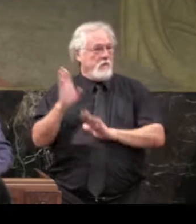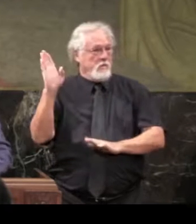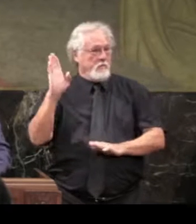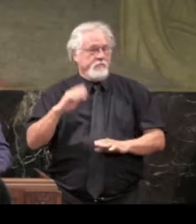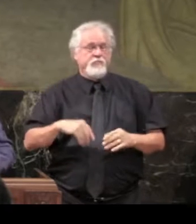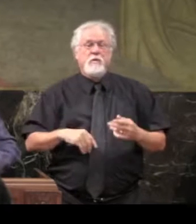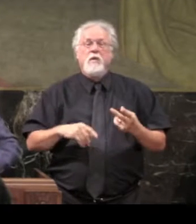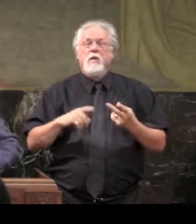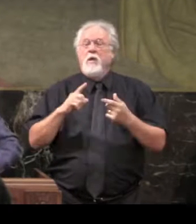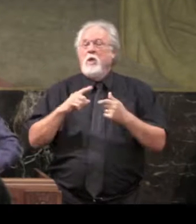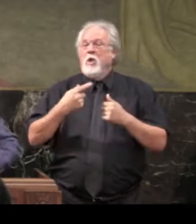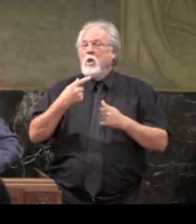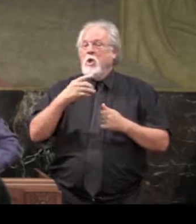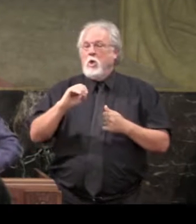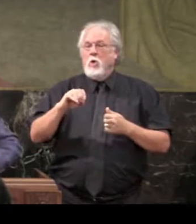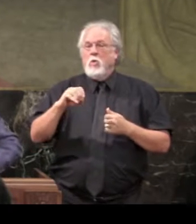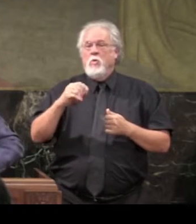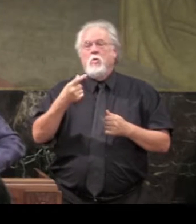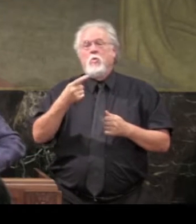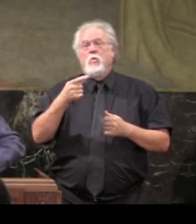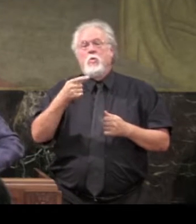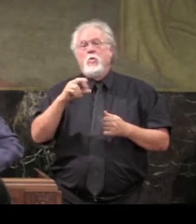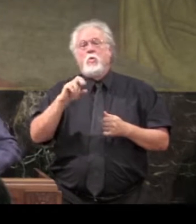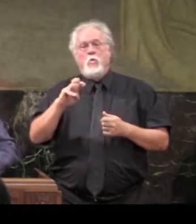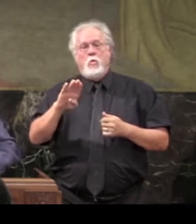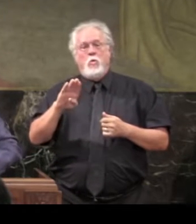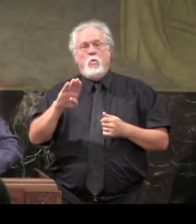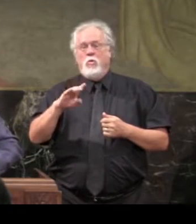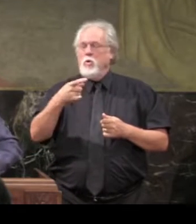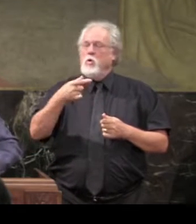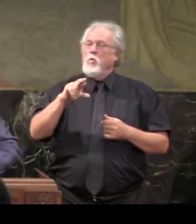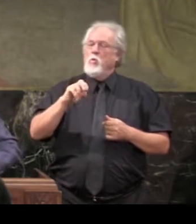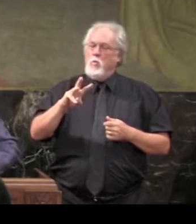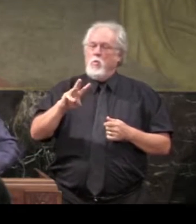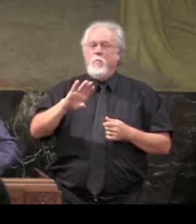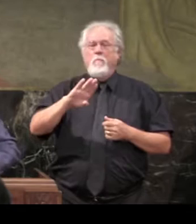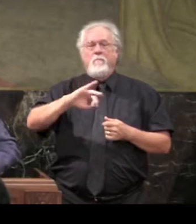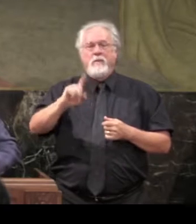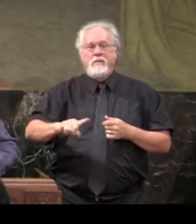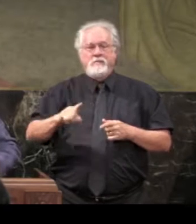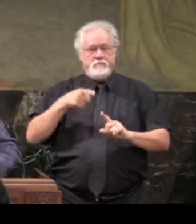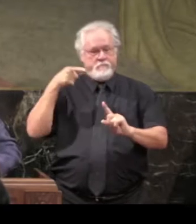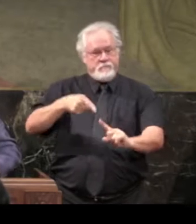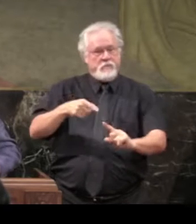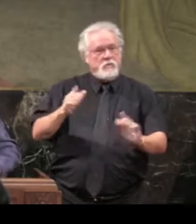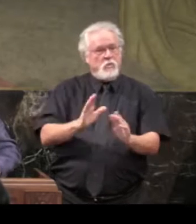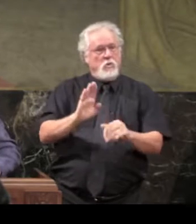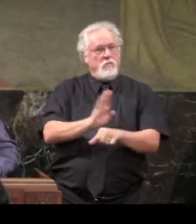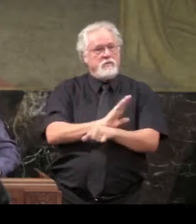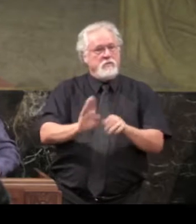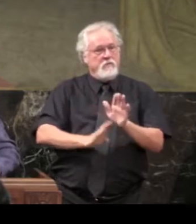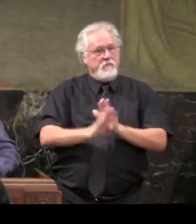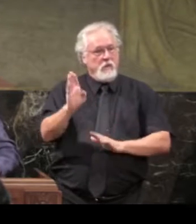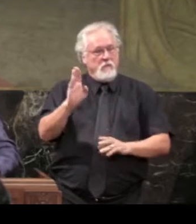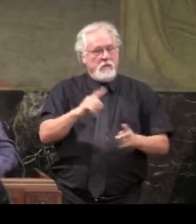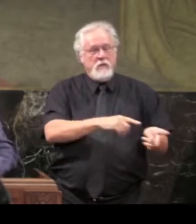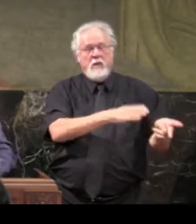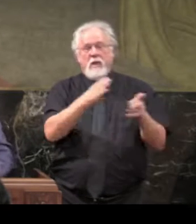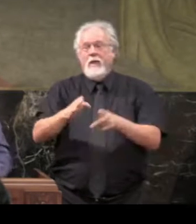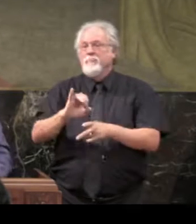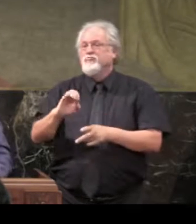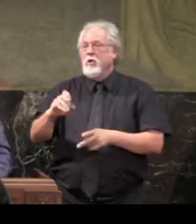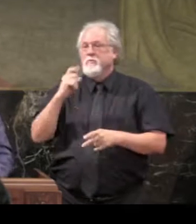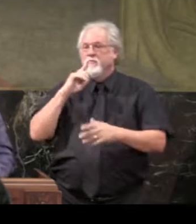projects. The Grow Biz program will target small business development, and the Jobs for America's Graduates program